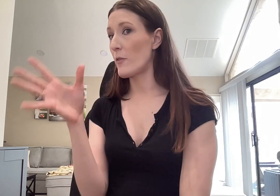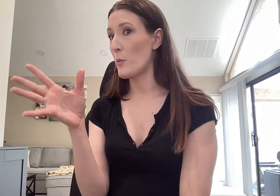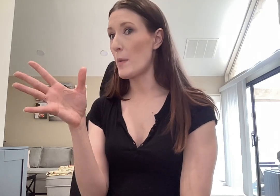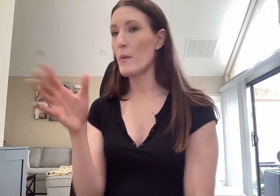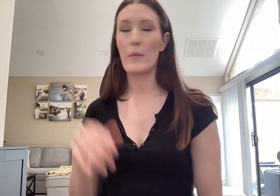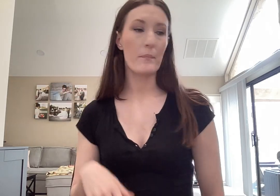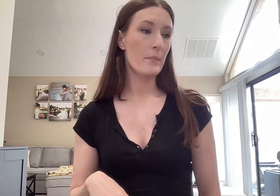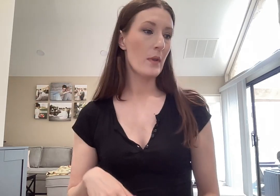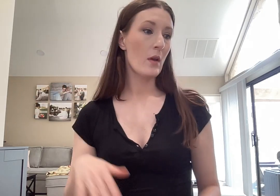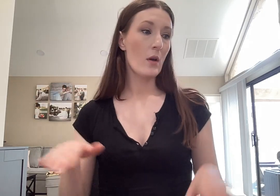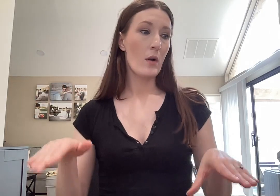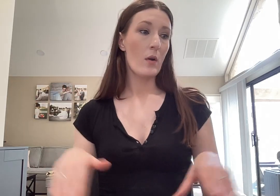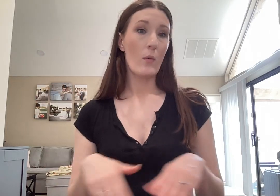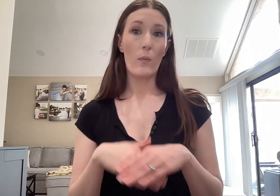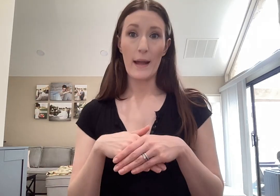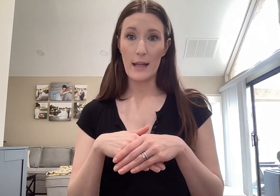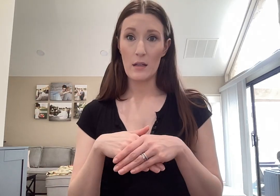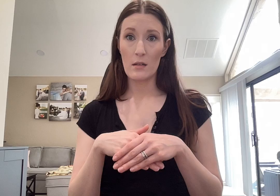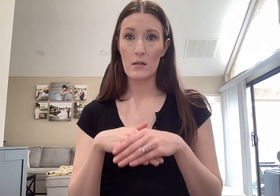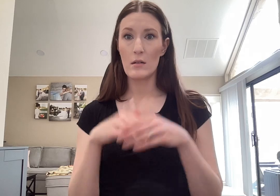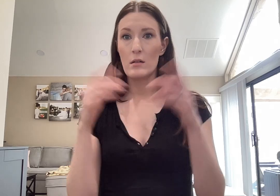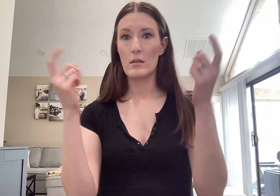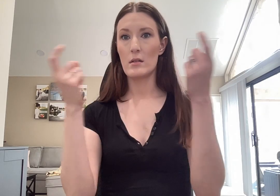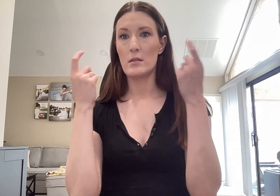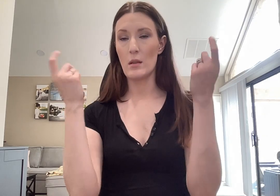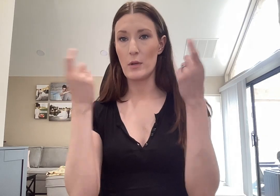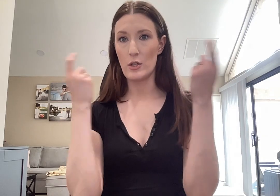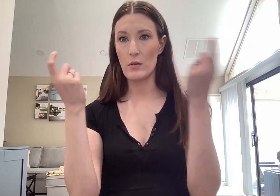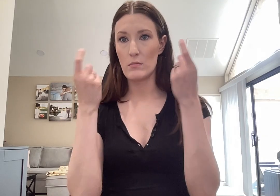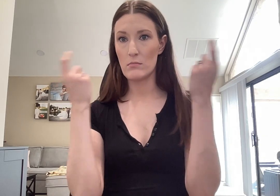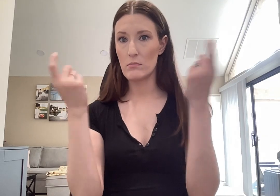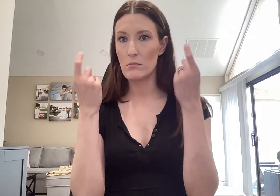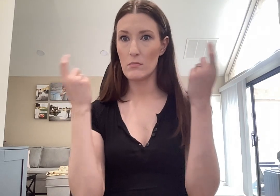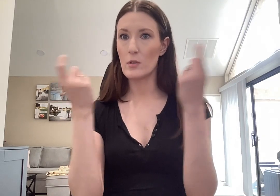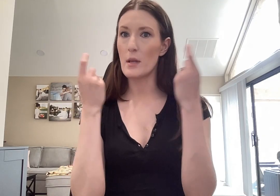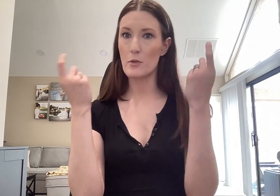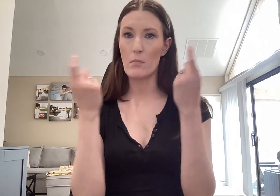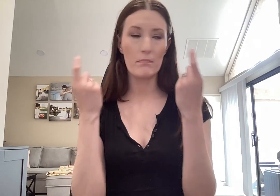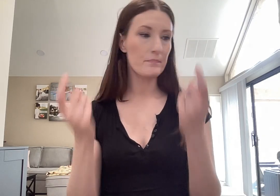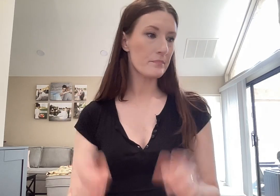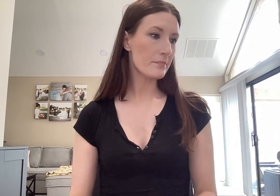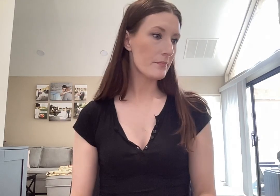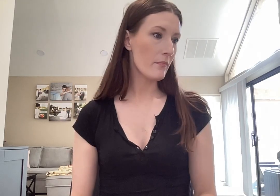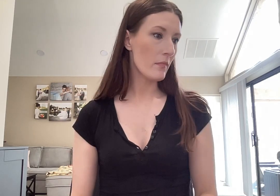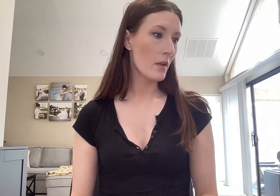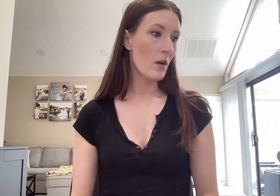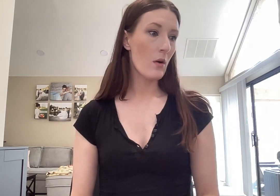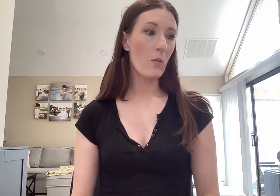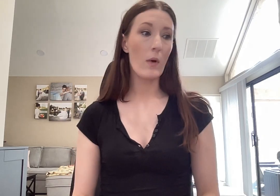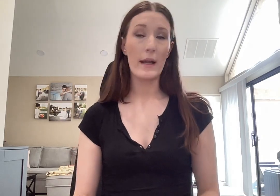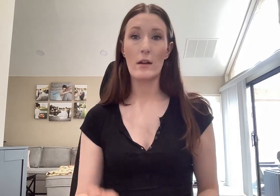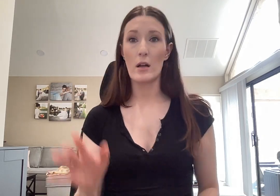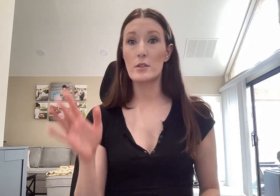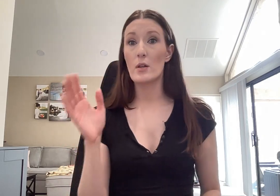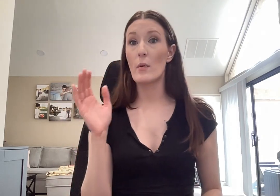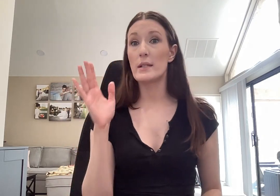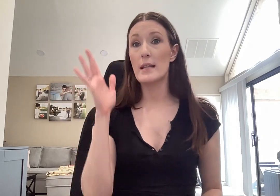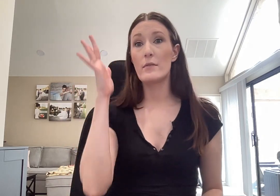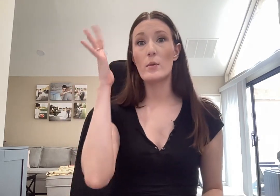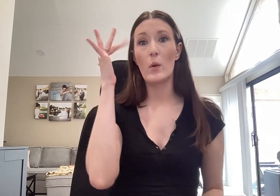your mouth. Wedding, celebration, reception. Why not? So instead of doing